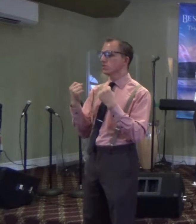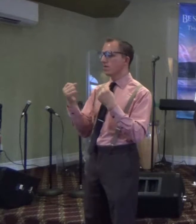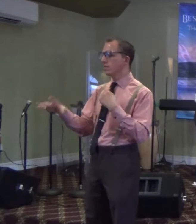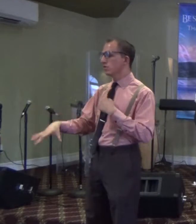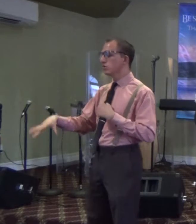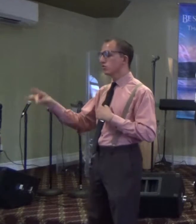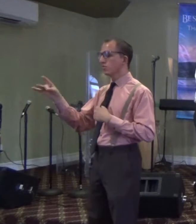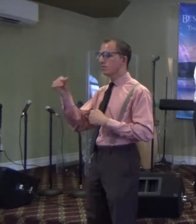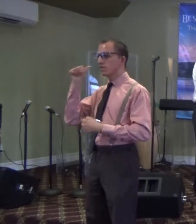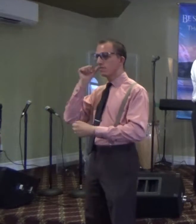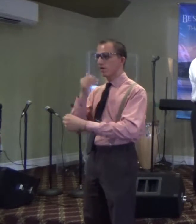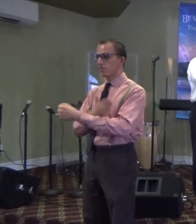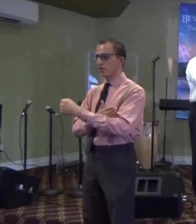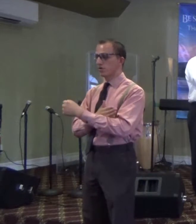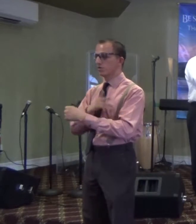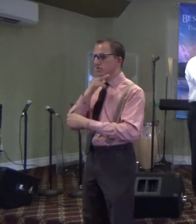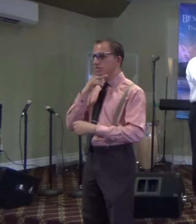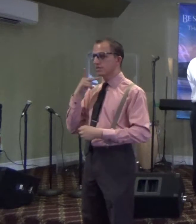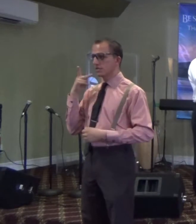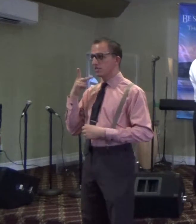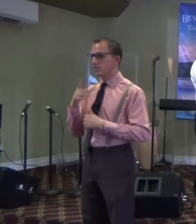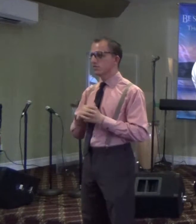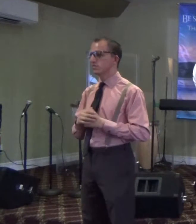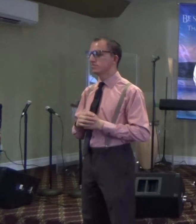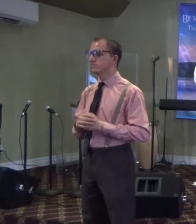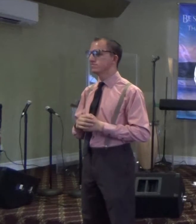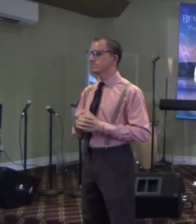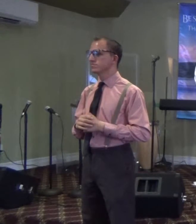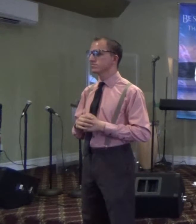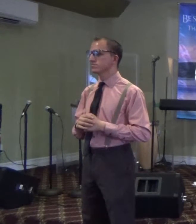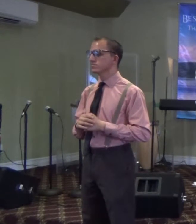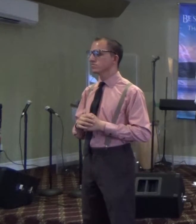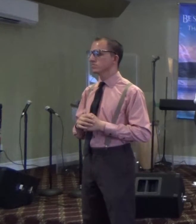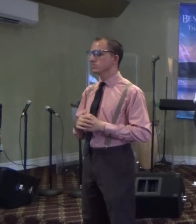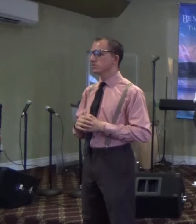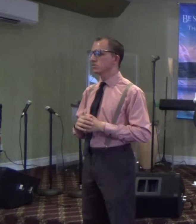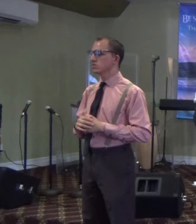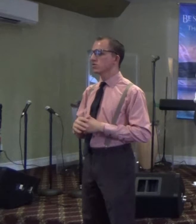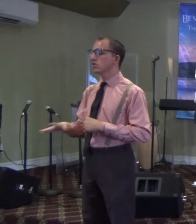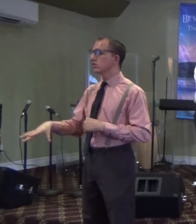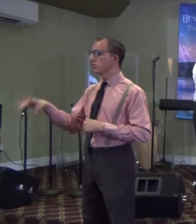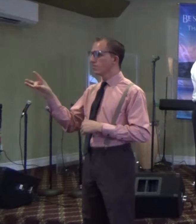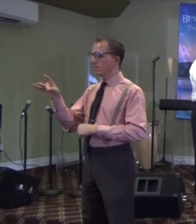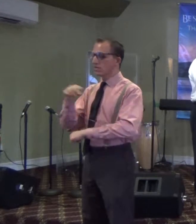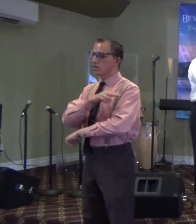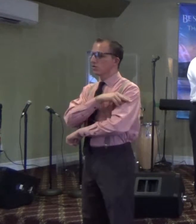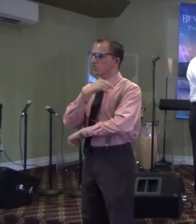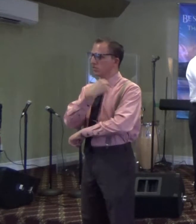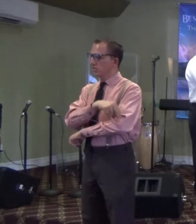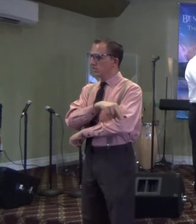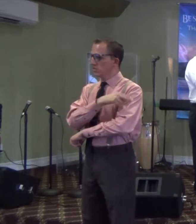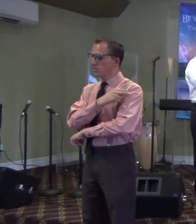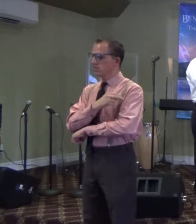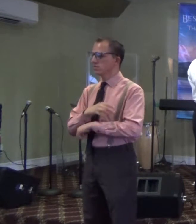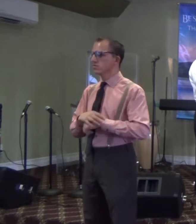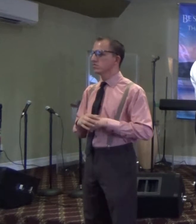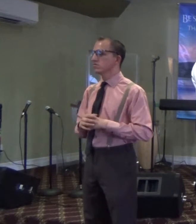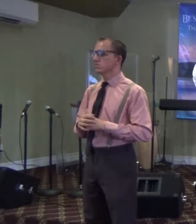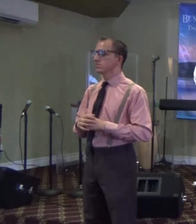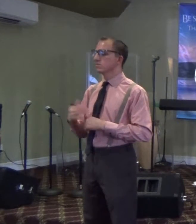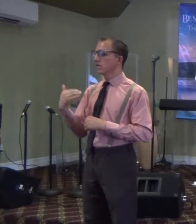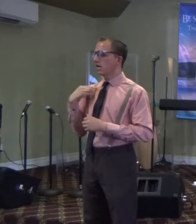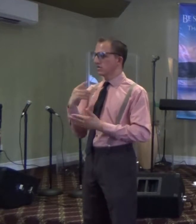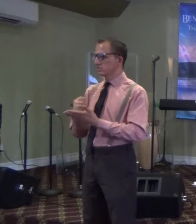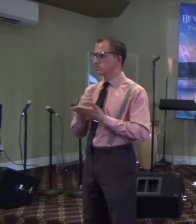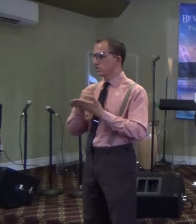recoger a And I Keila was coming out to pick up my daughter, a Kayla, la clínica de la terapeuta. from the clinic where she was getting her Ella